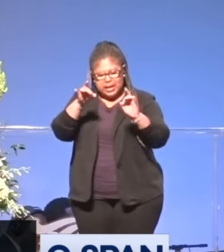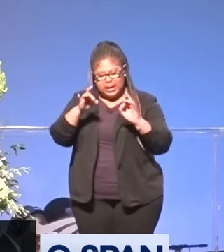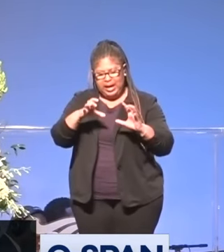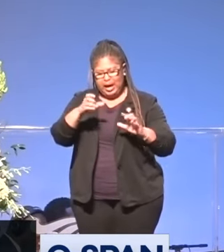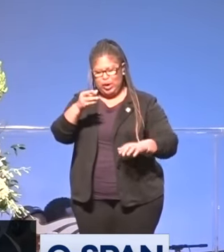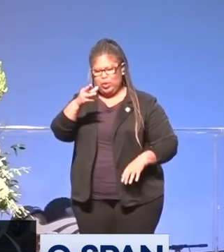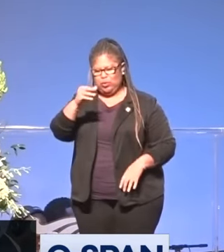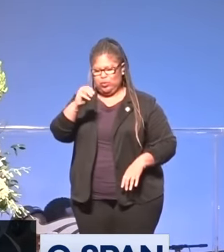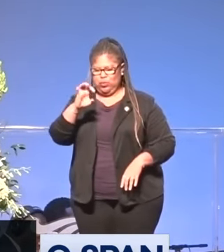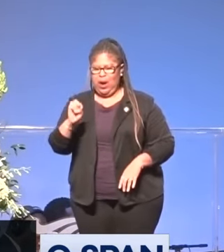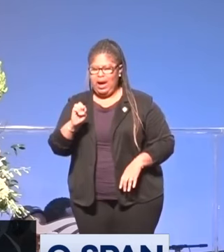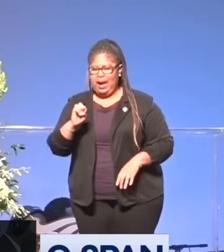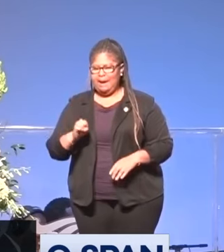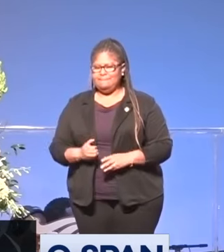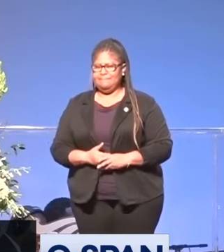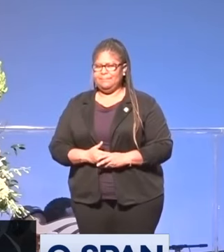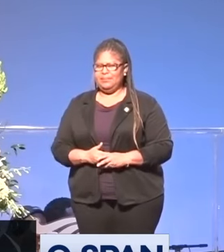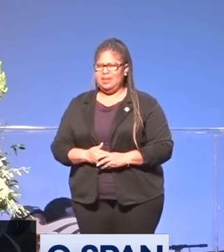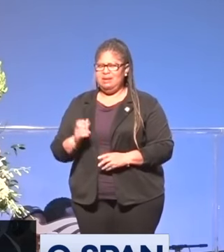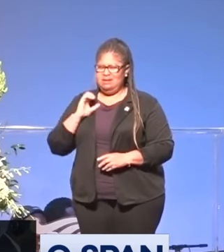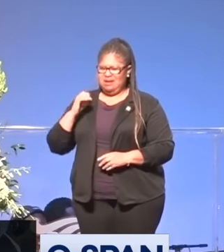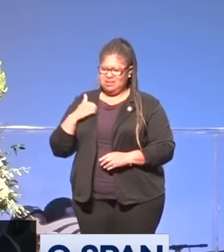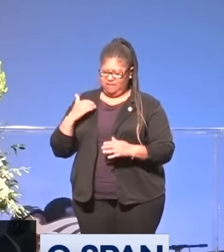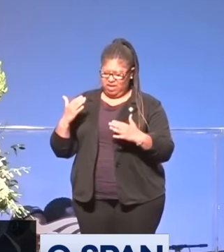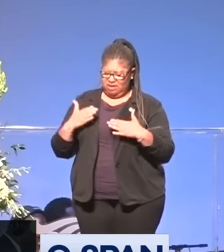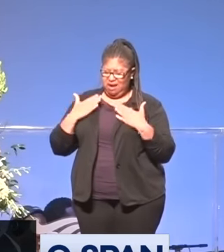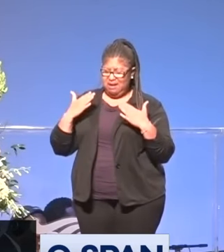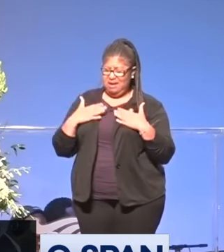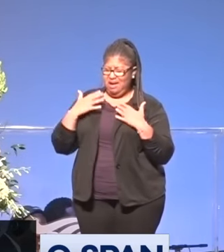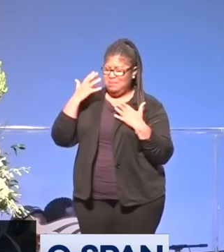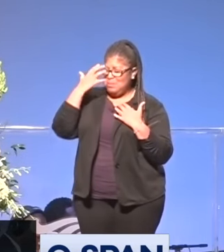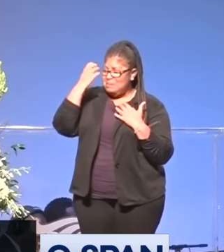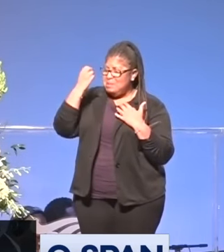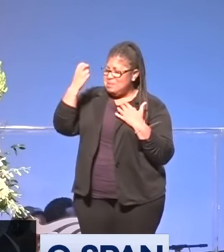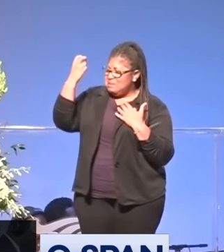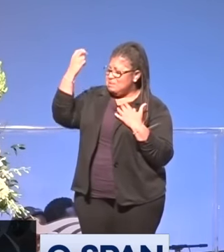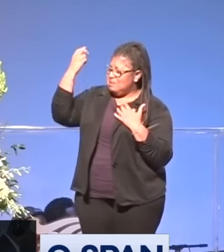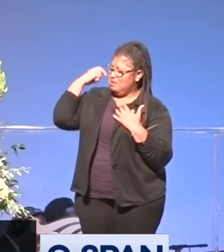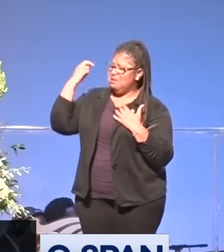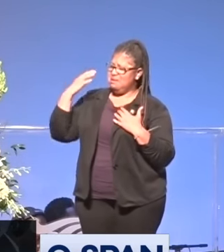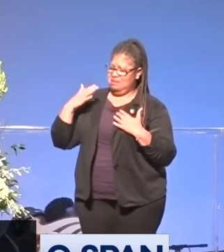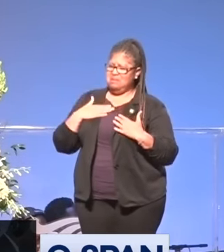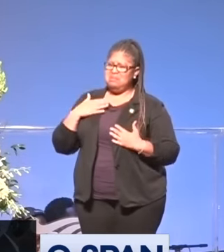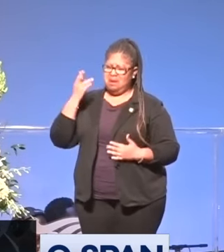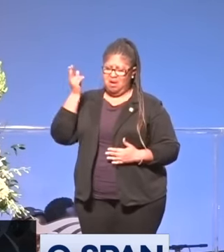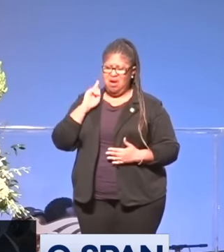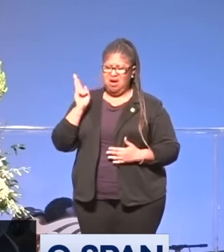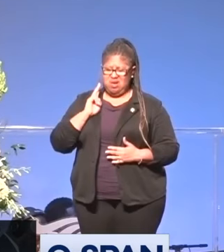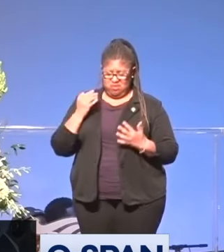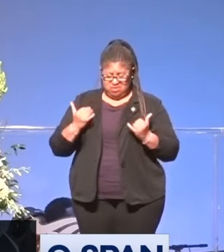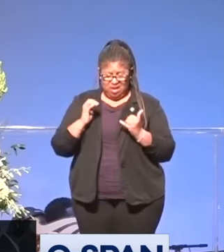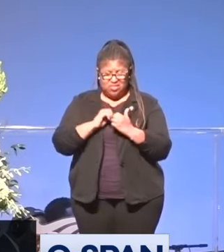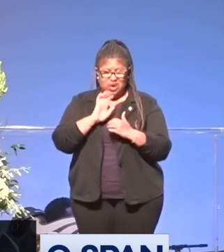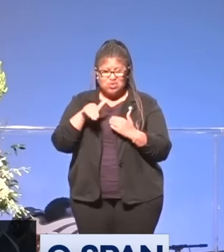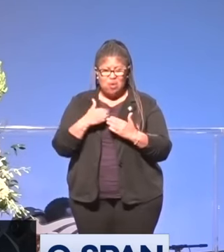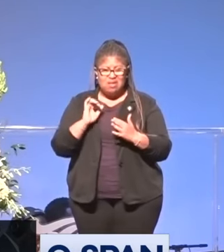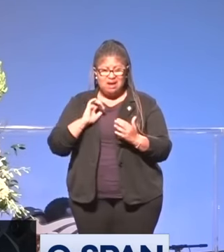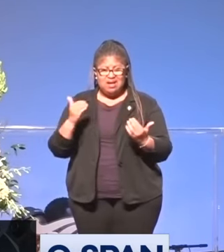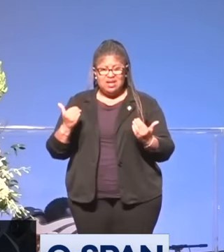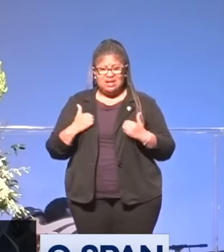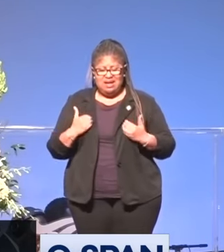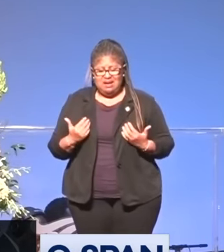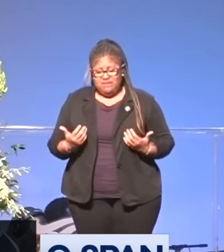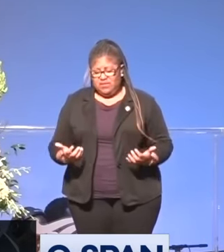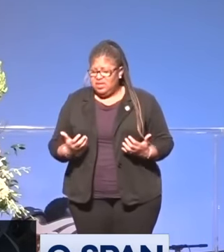I shared happy memories with my uncle. Now that's all I have are memories. I still can't pull myself together